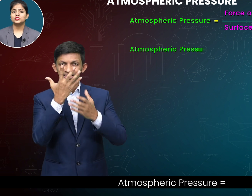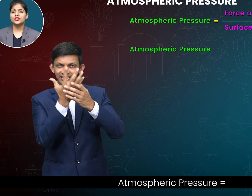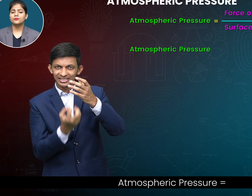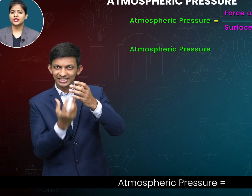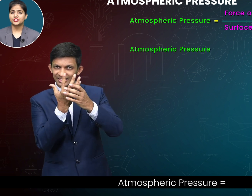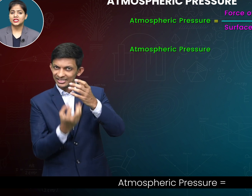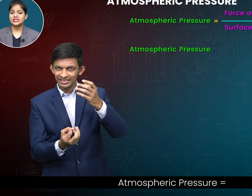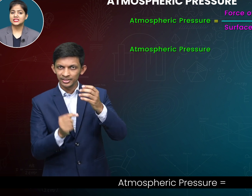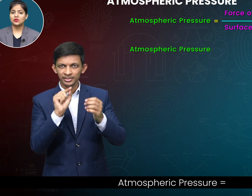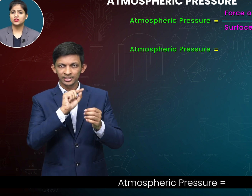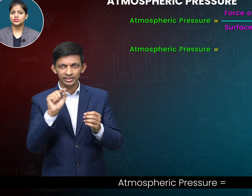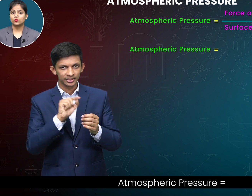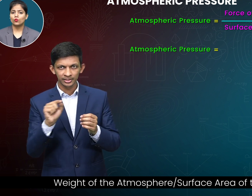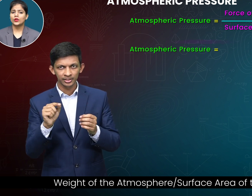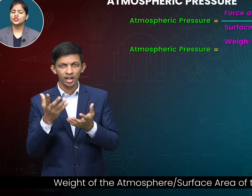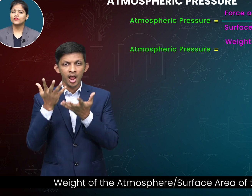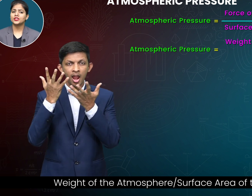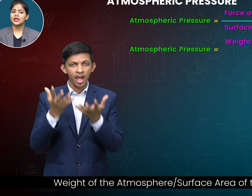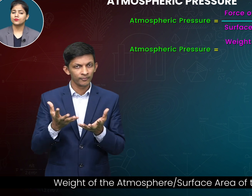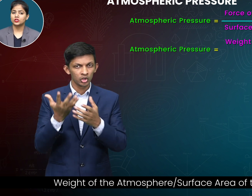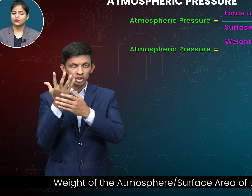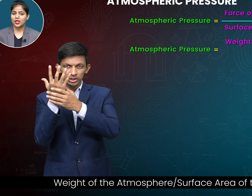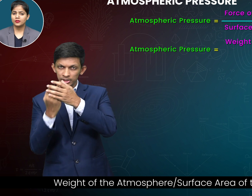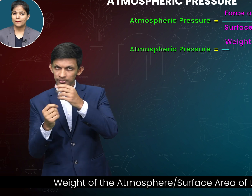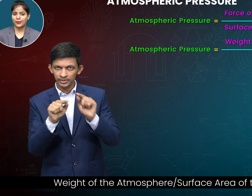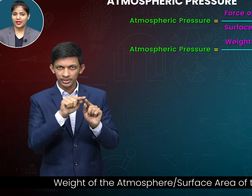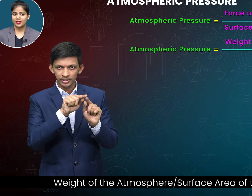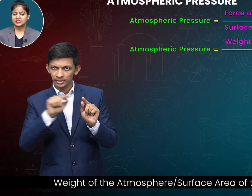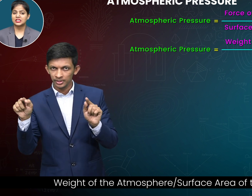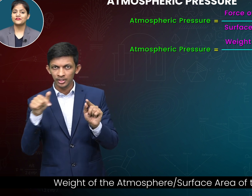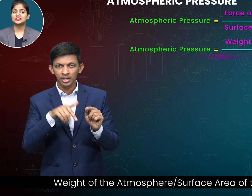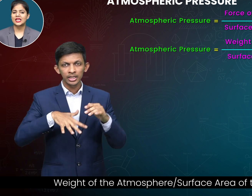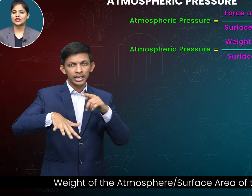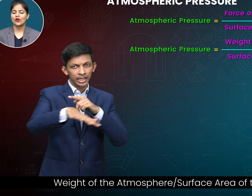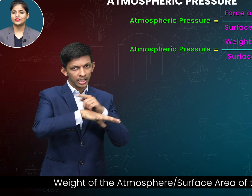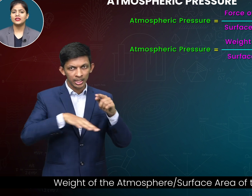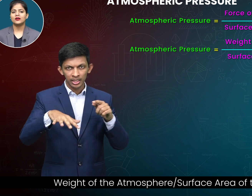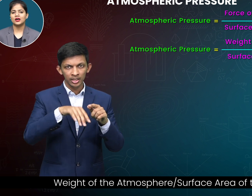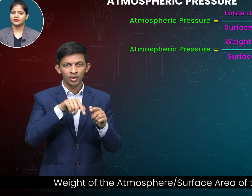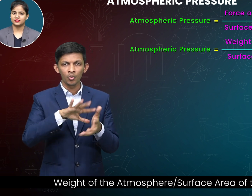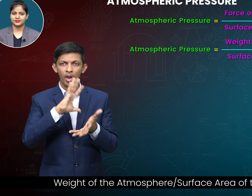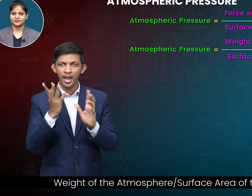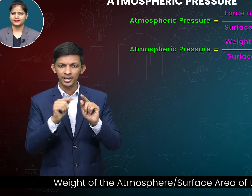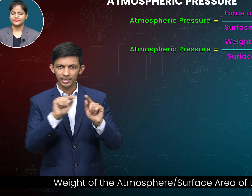Atmospheric pressure is equal to weight of the atmosphere by surface area of the earth.